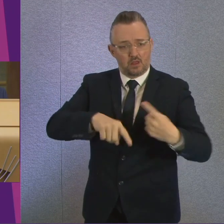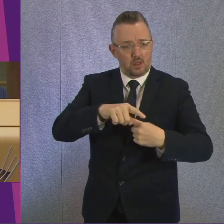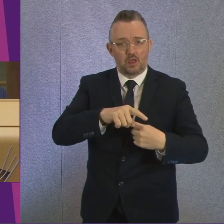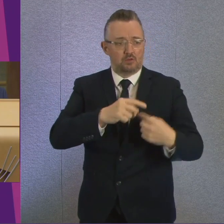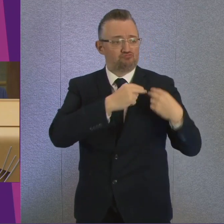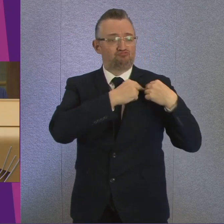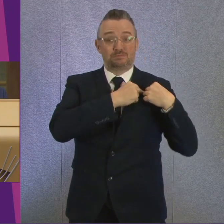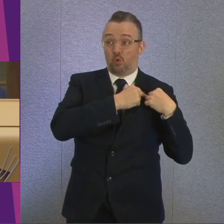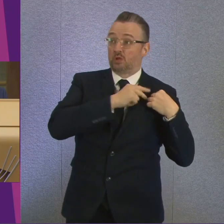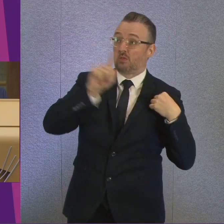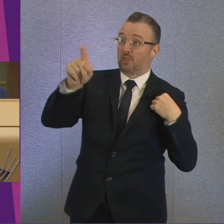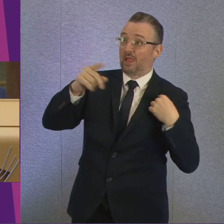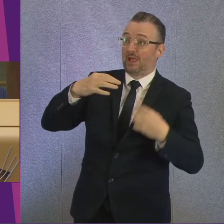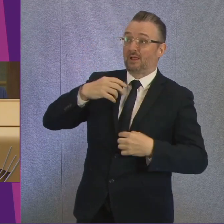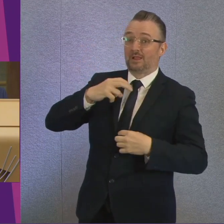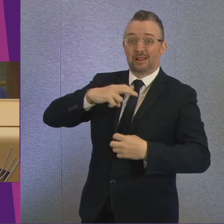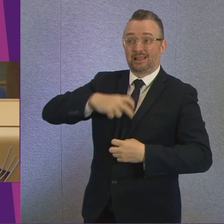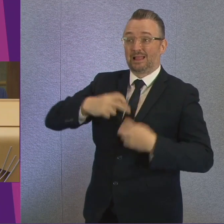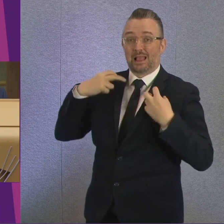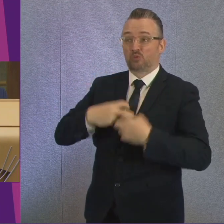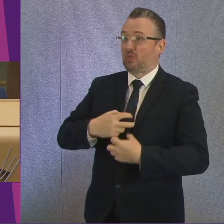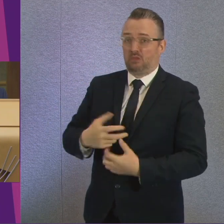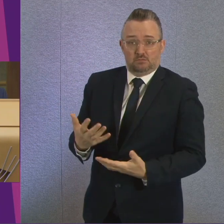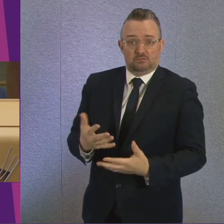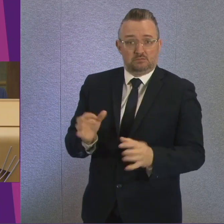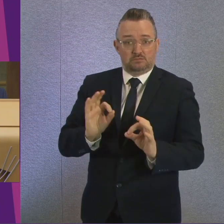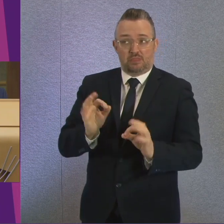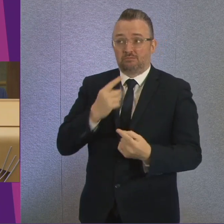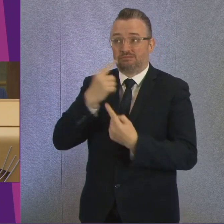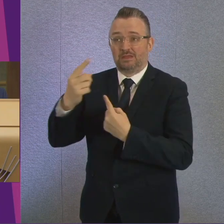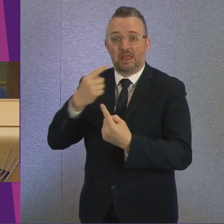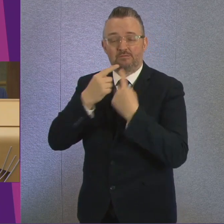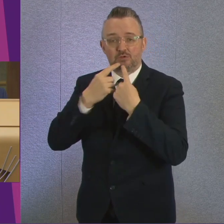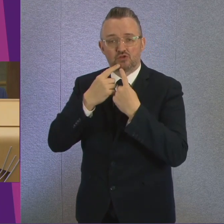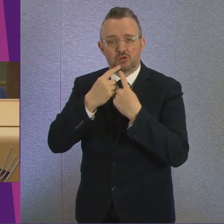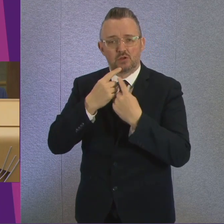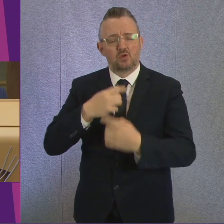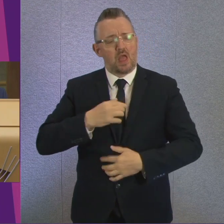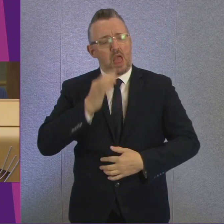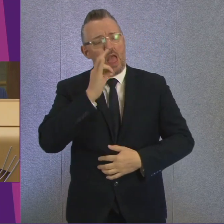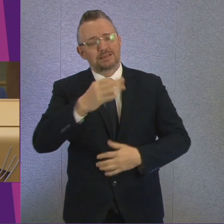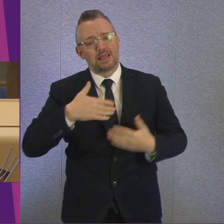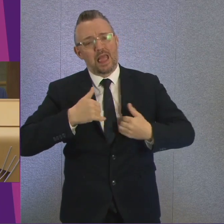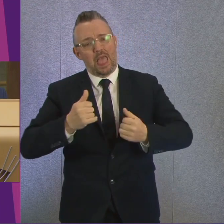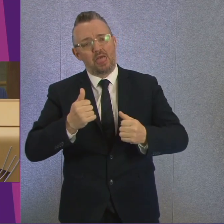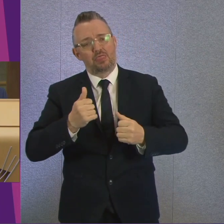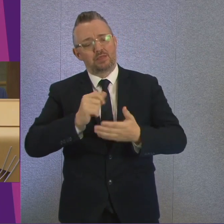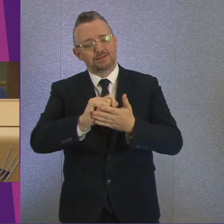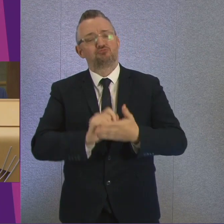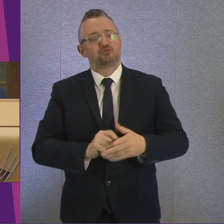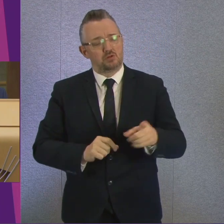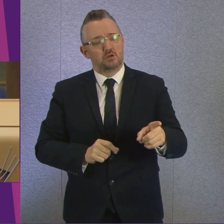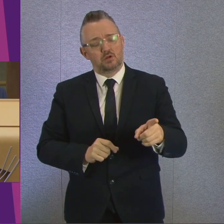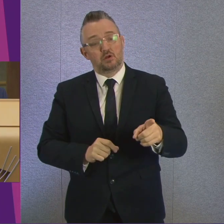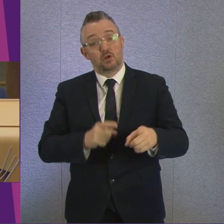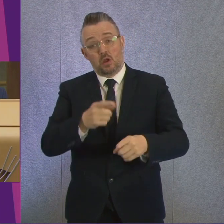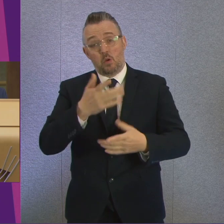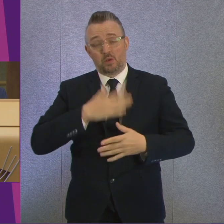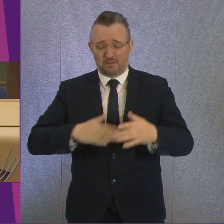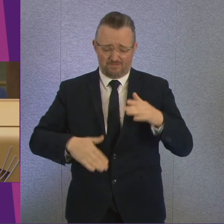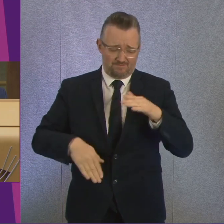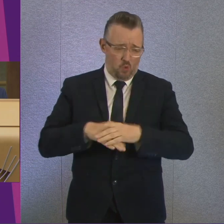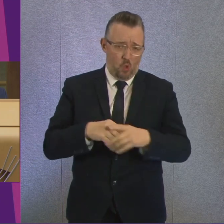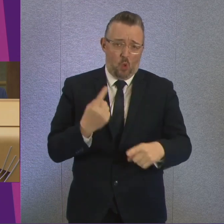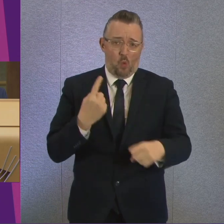local councillors who are being refused information. So will the Cabinet Secretary instruct an urgent investigation